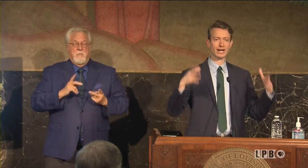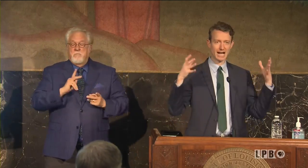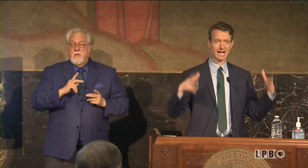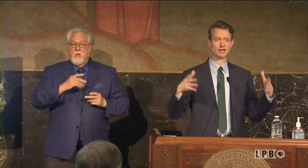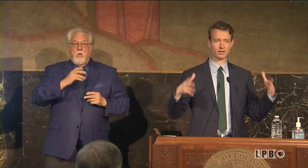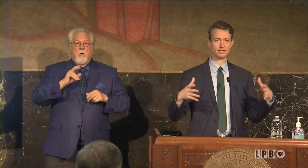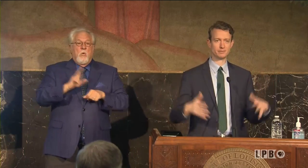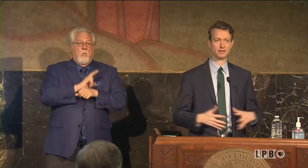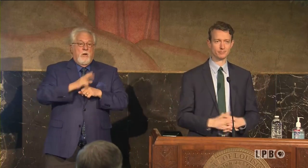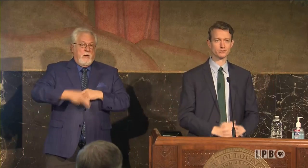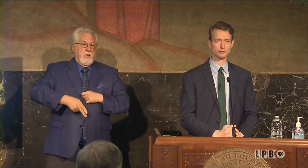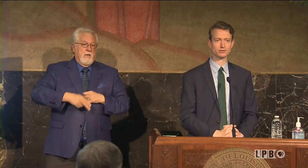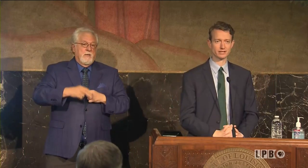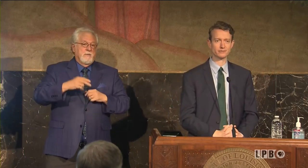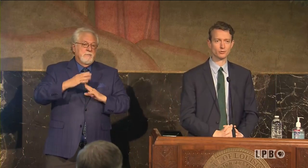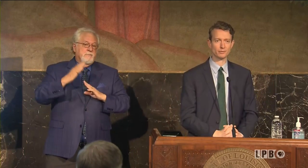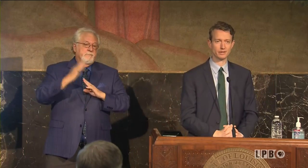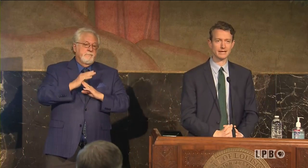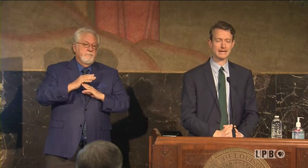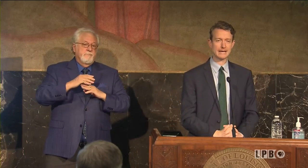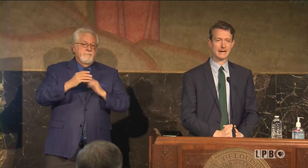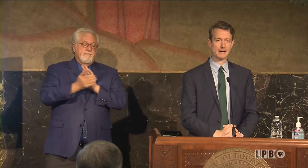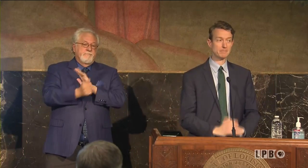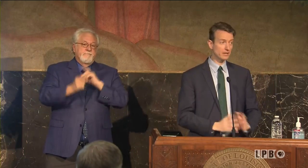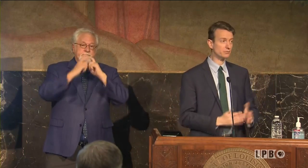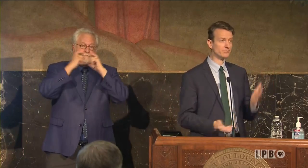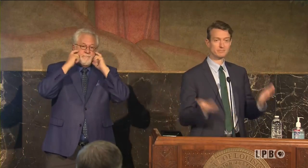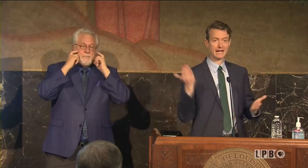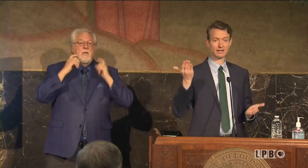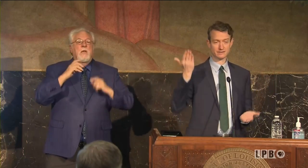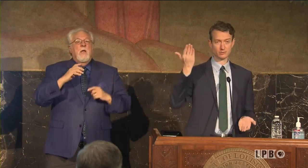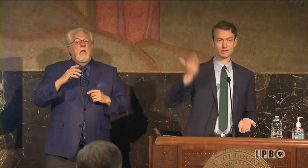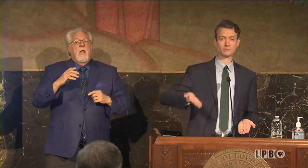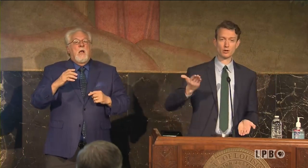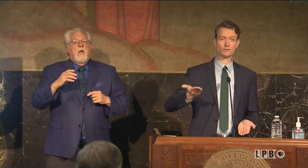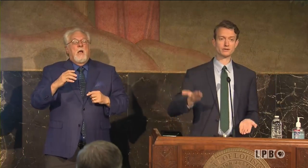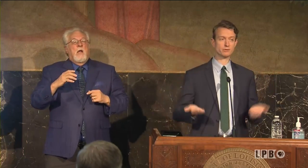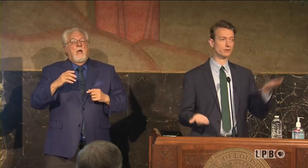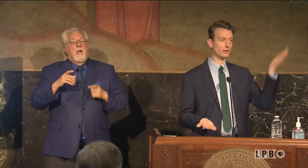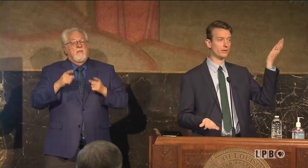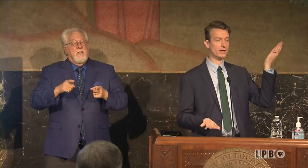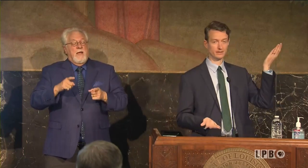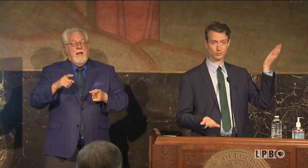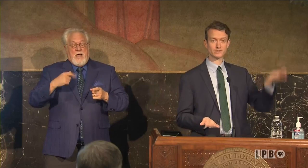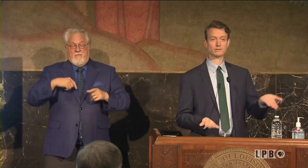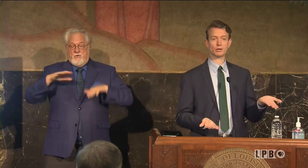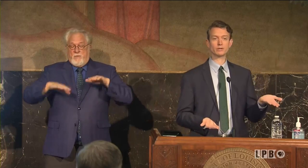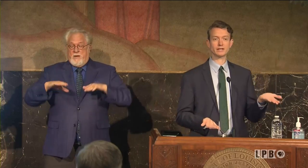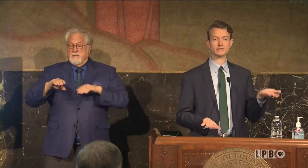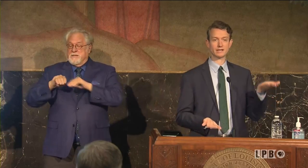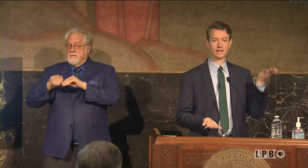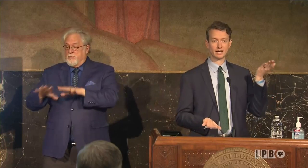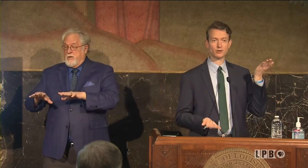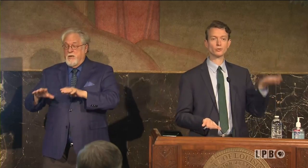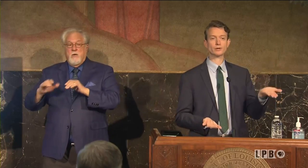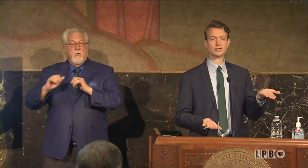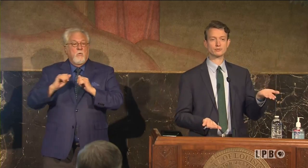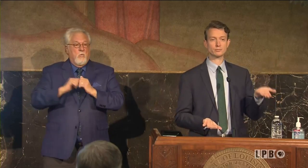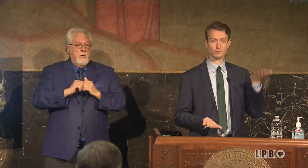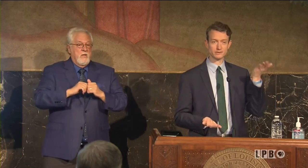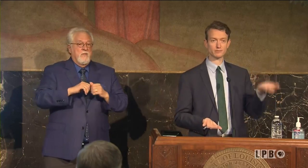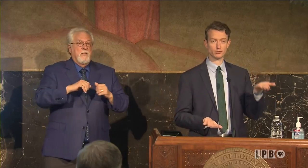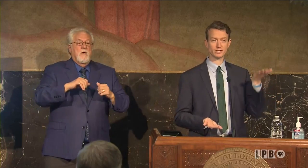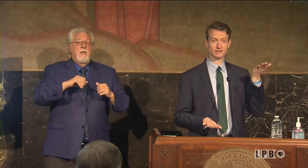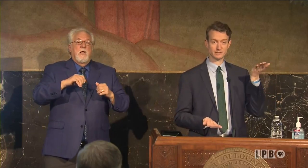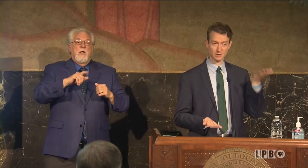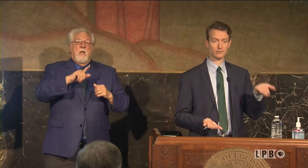are wearing high-grade personal protective equipment. Because we have to balance the risk of COVID spread with the risk of loneliness. And in an older age